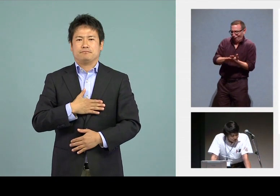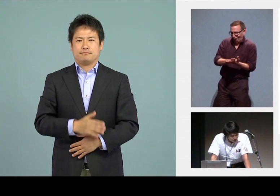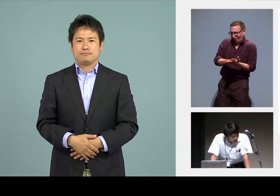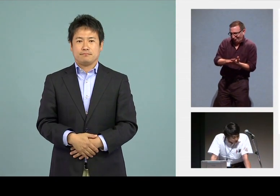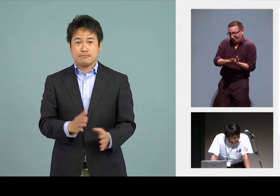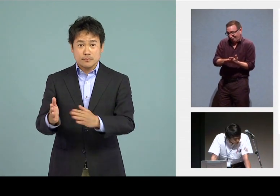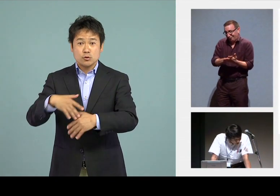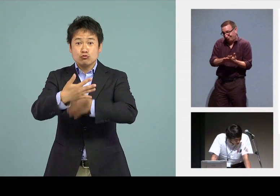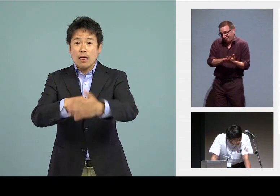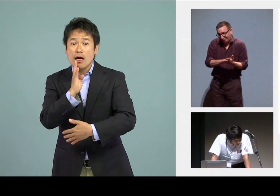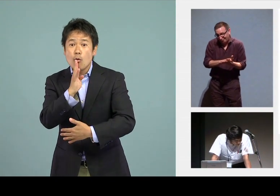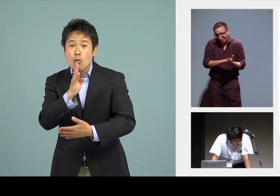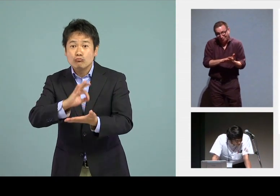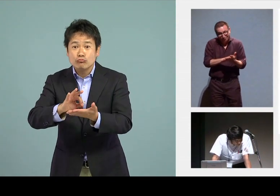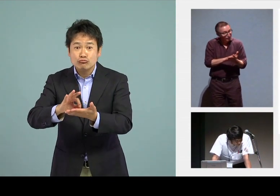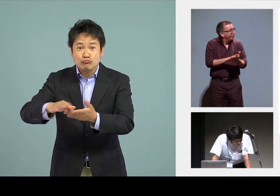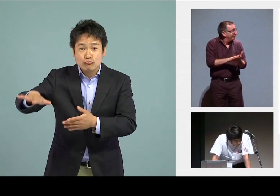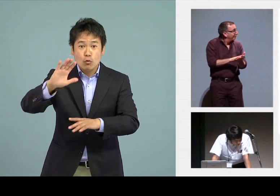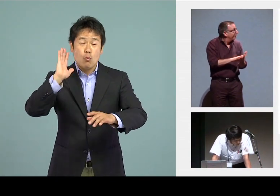And they seem,